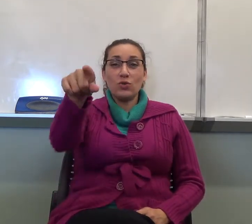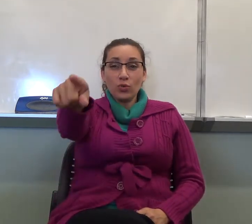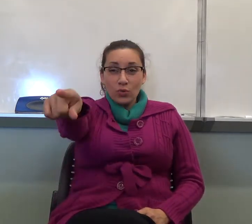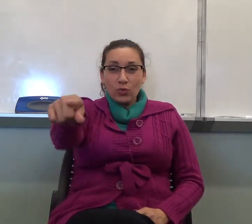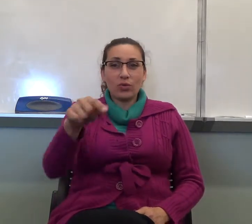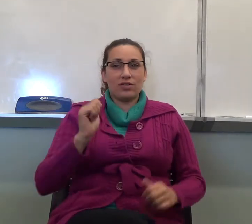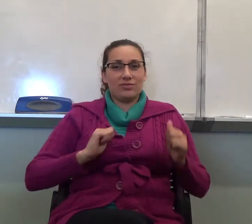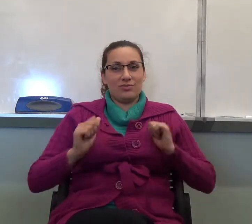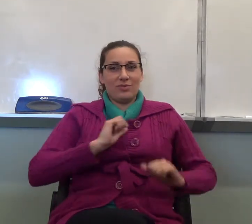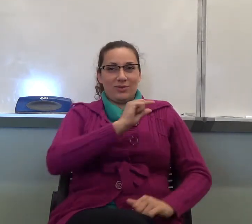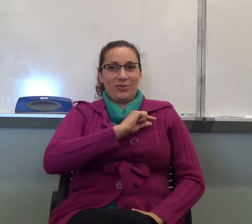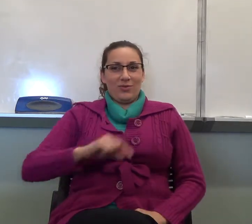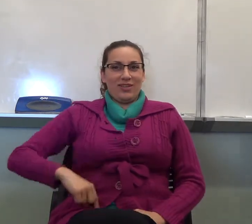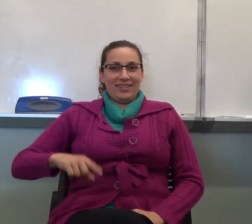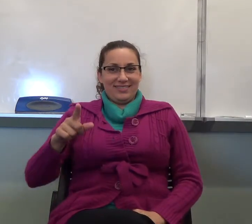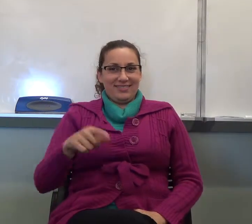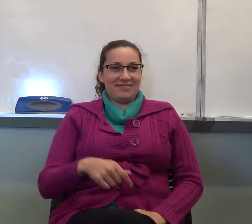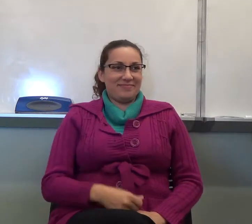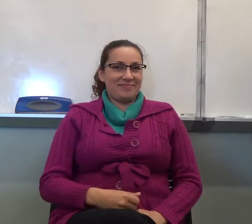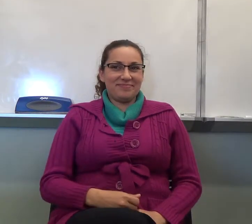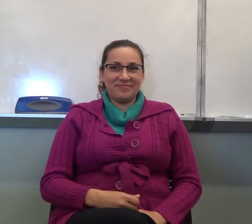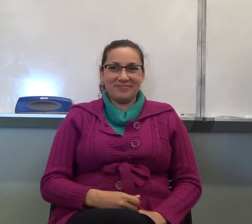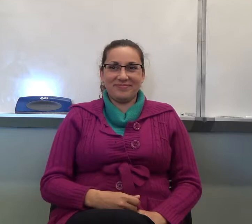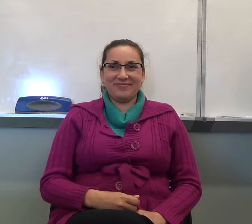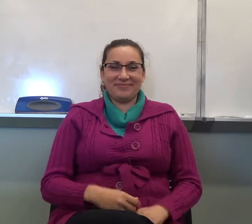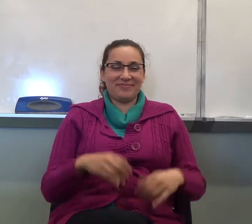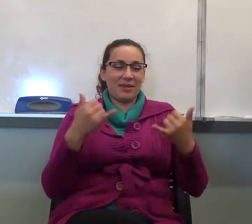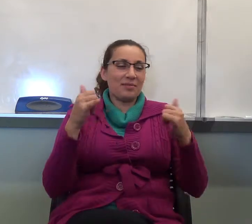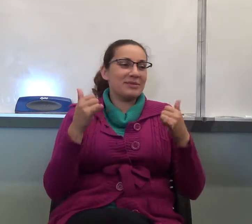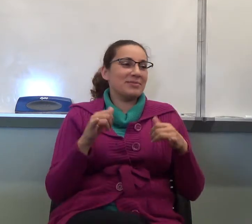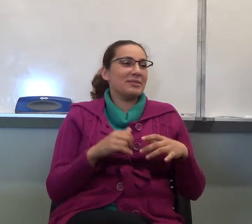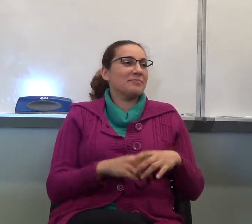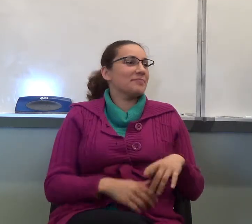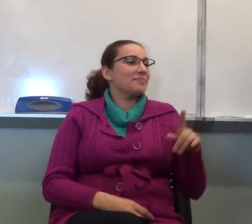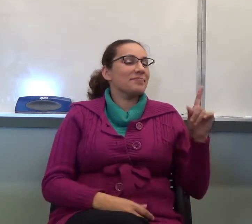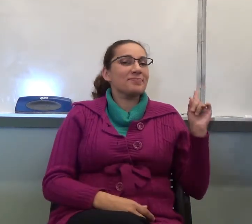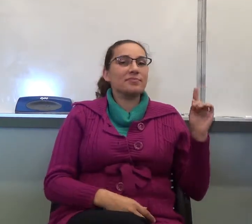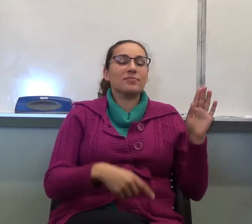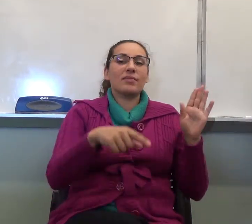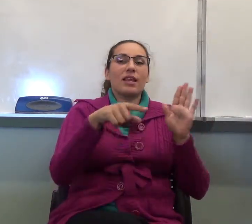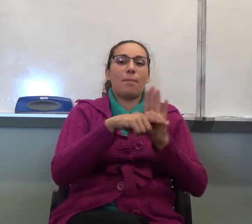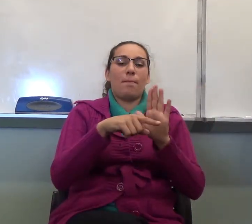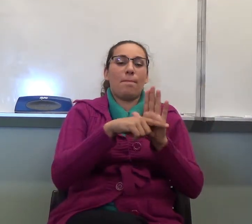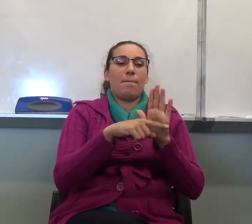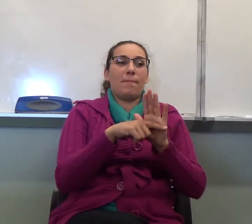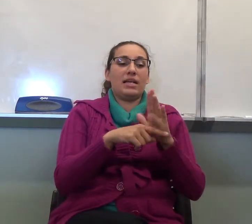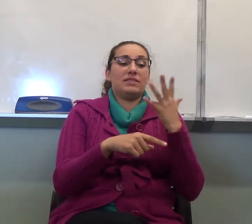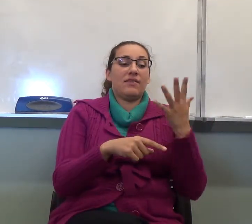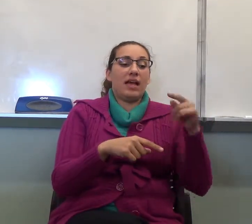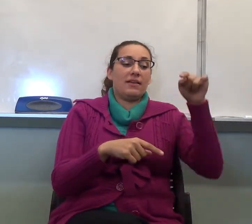Where's the -5? All the -5's over here, and the -3's over there. Which one's to the left?